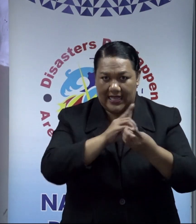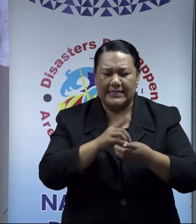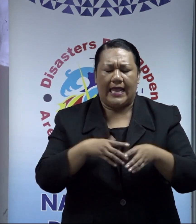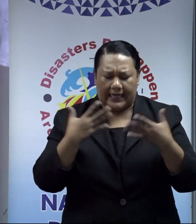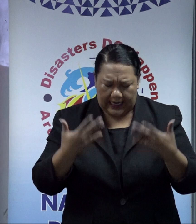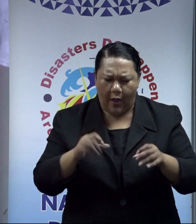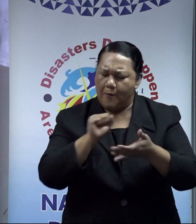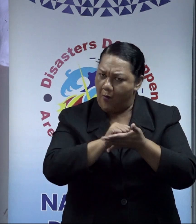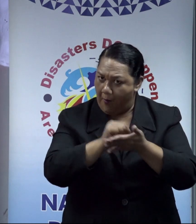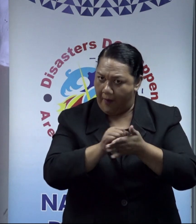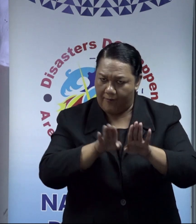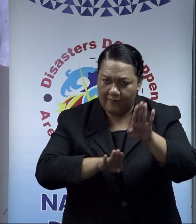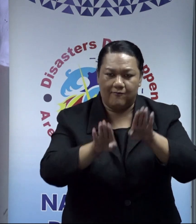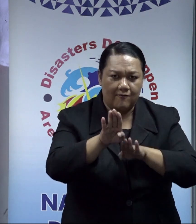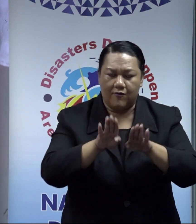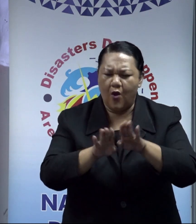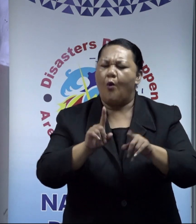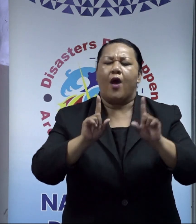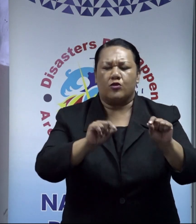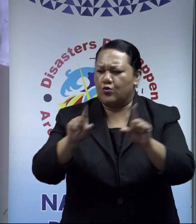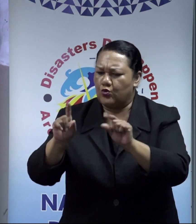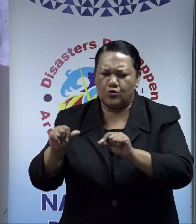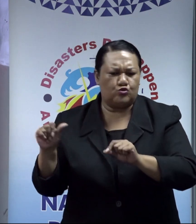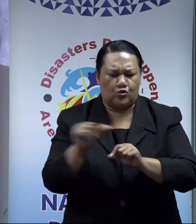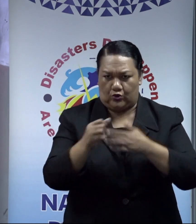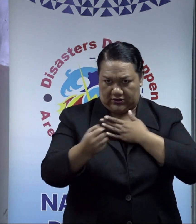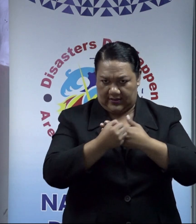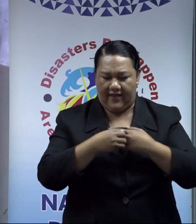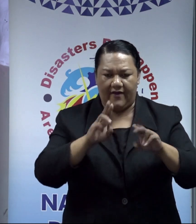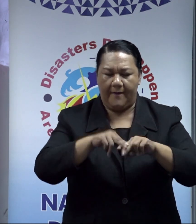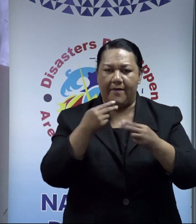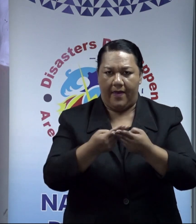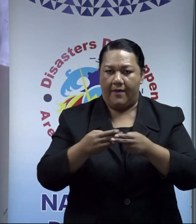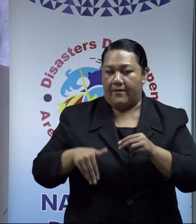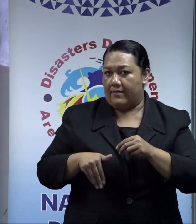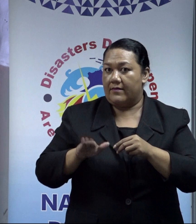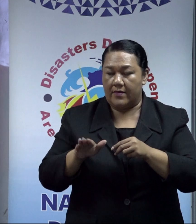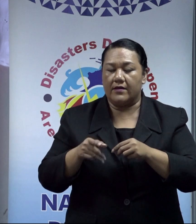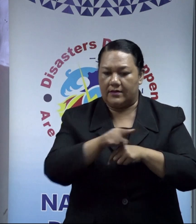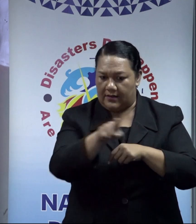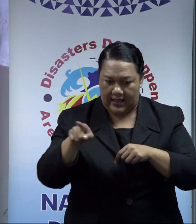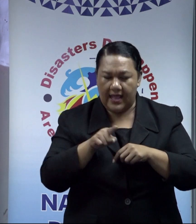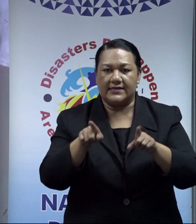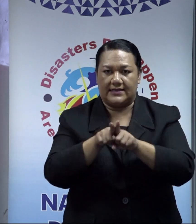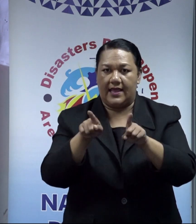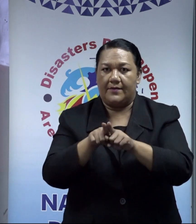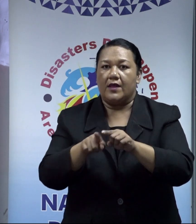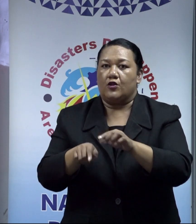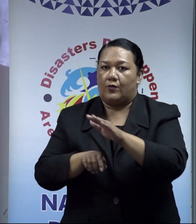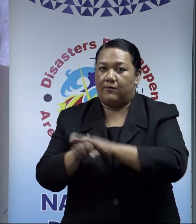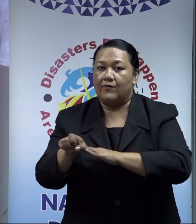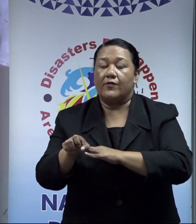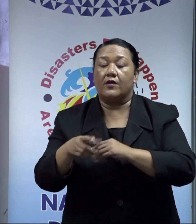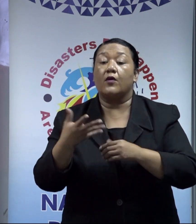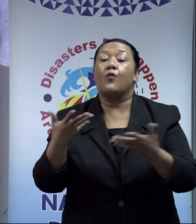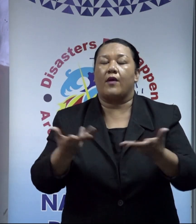to ensure that homes and properties are secured. Ensure that members of the vulnerable groups are also well catered for. And should